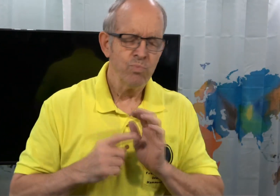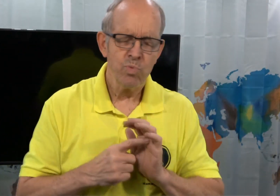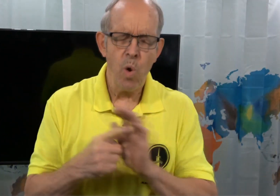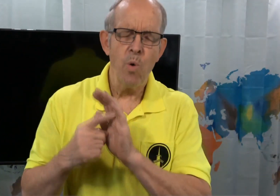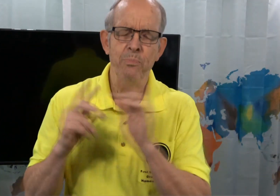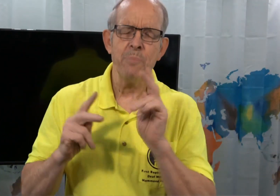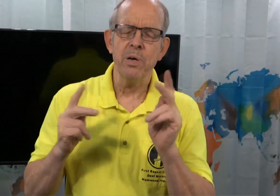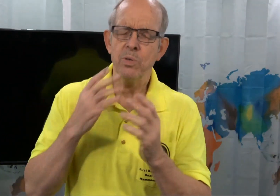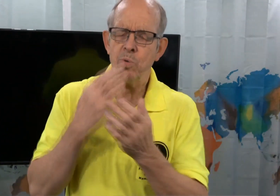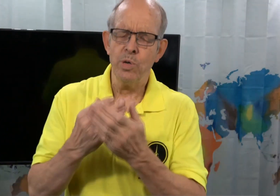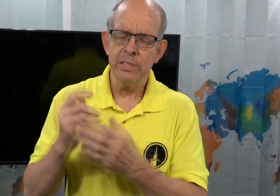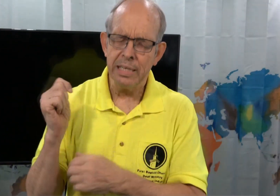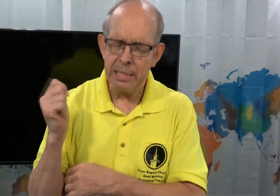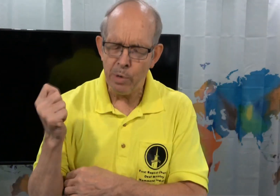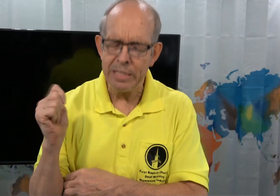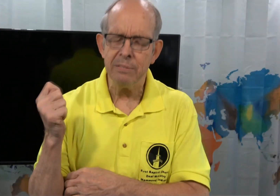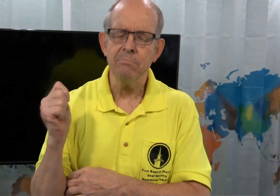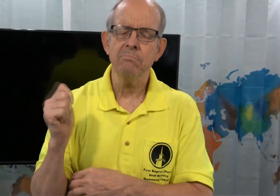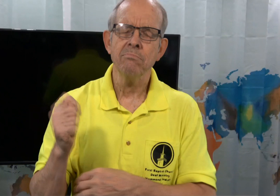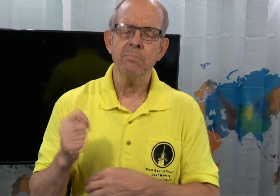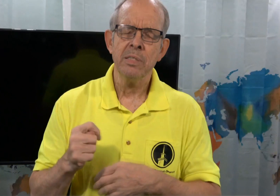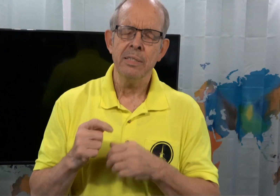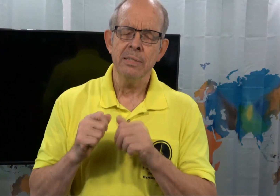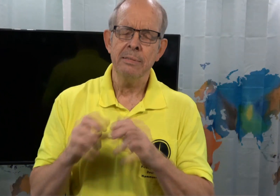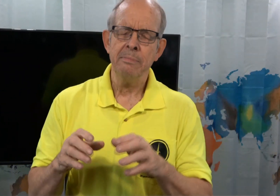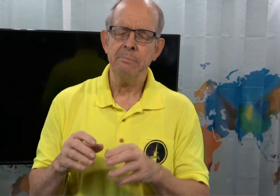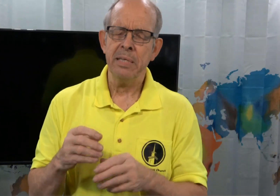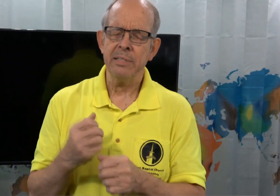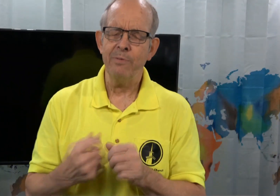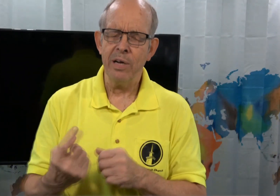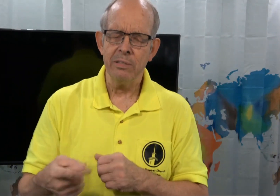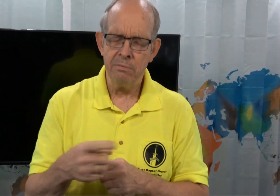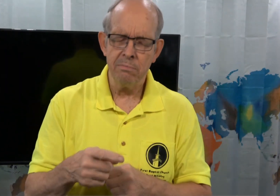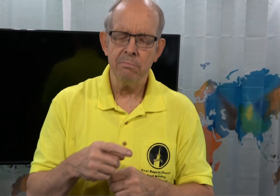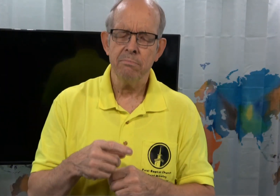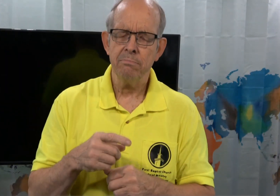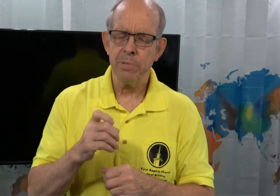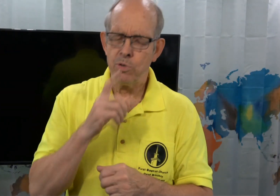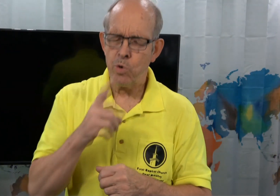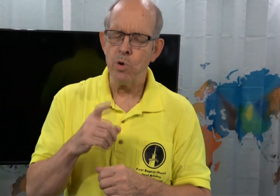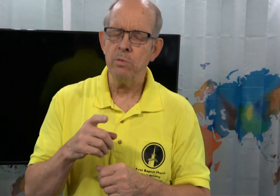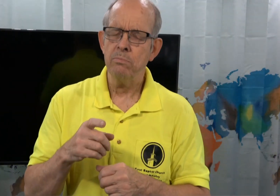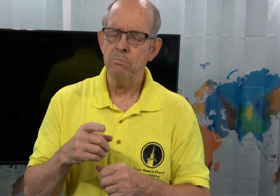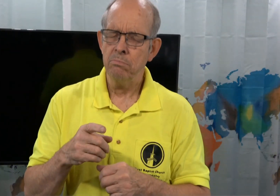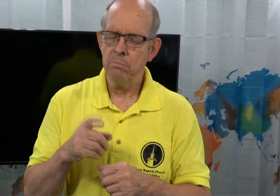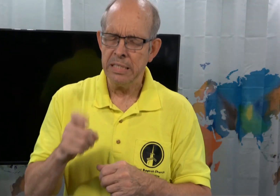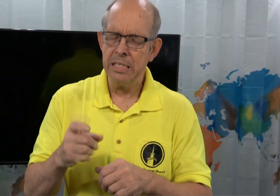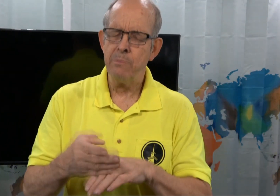So, people, good testimony, bless everyone to show in his